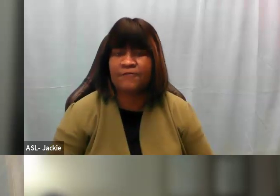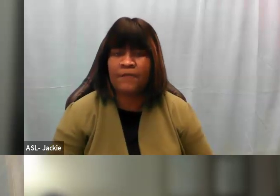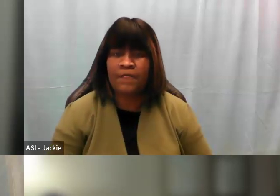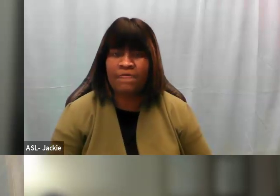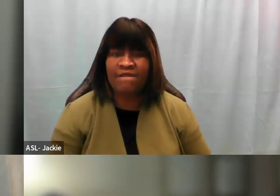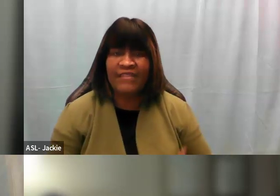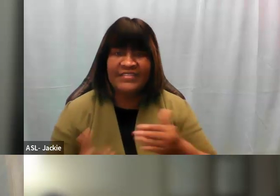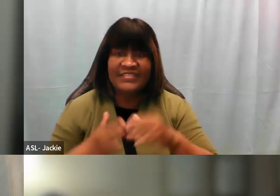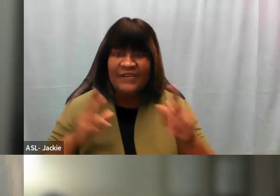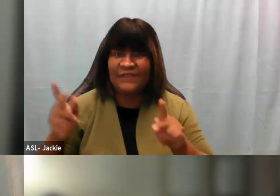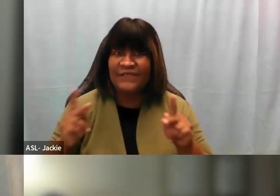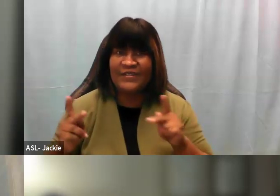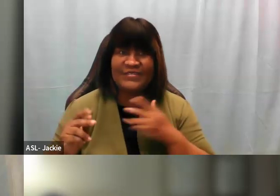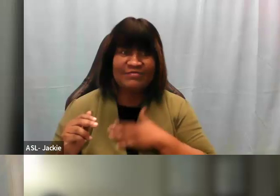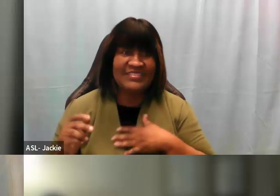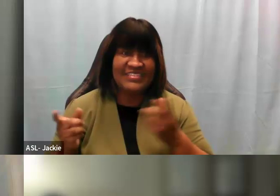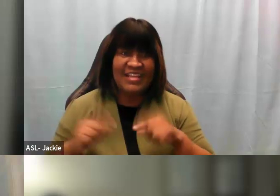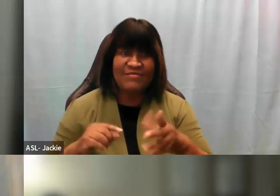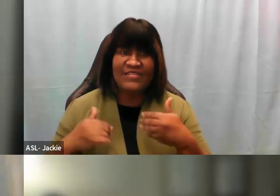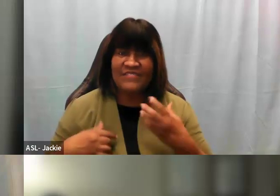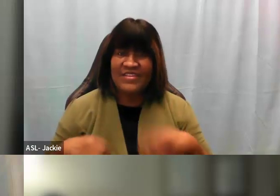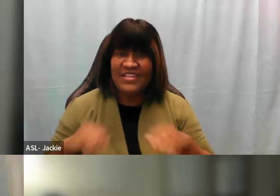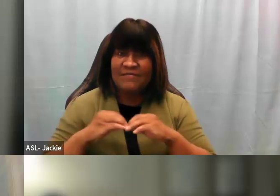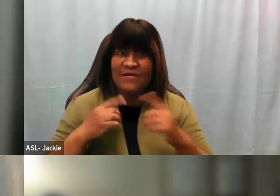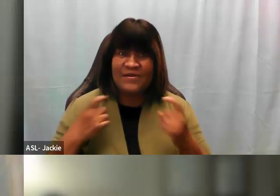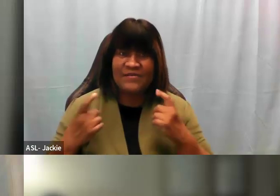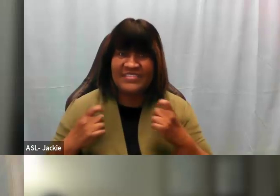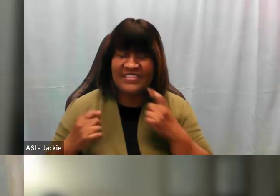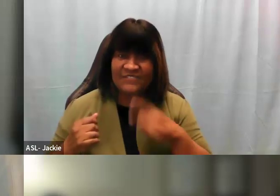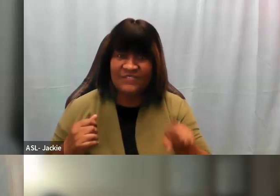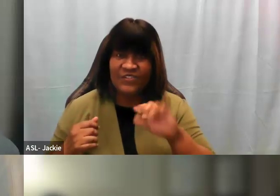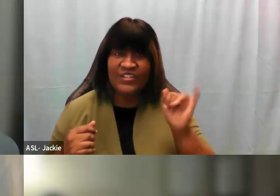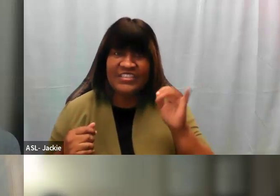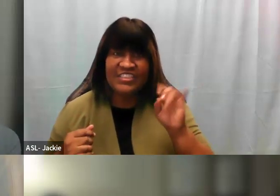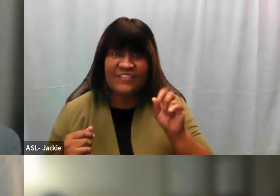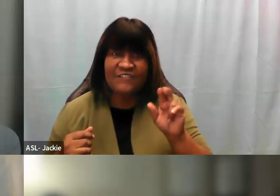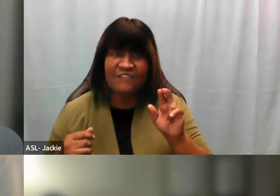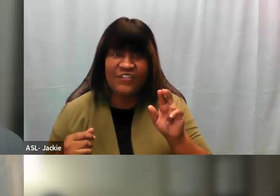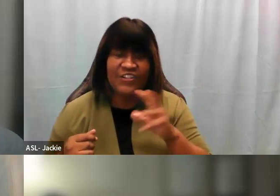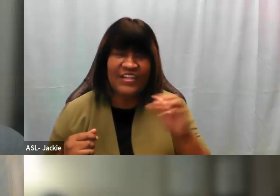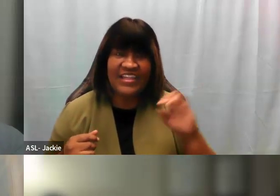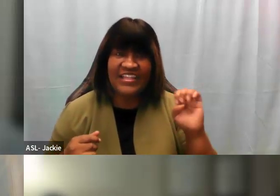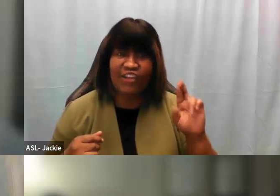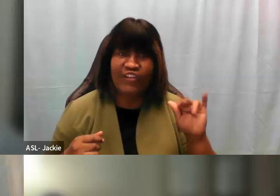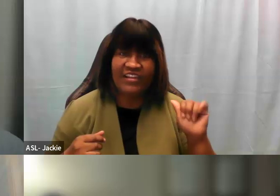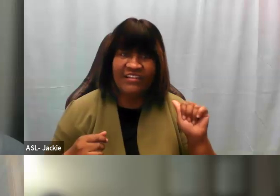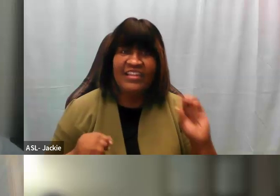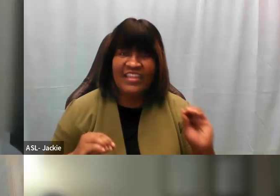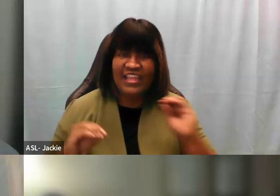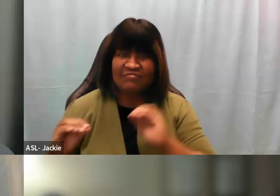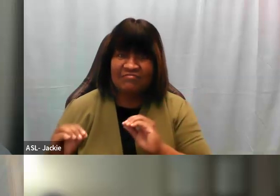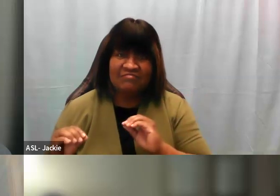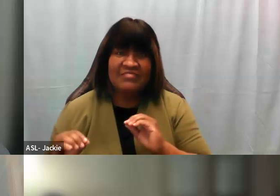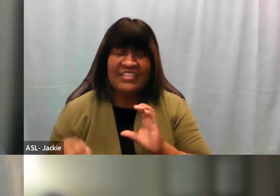So folks, please, if you have any more questions for Jennifer and Erica, please put them in the chat. I have a